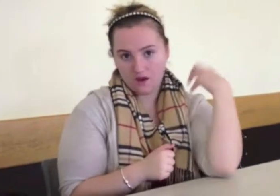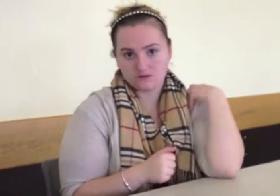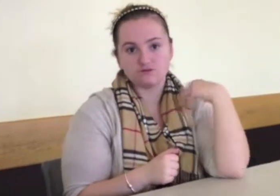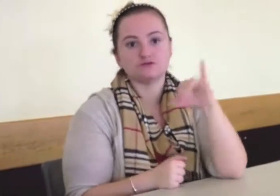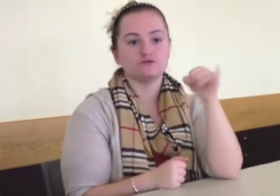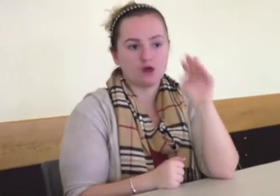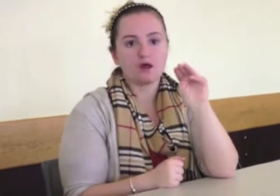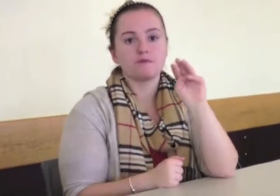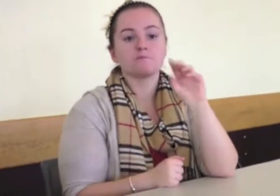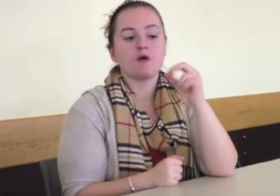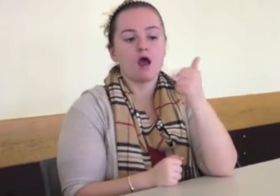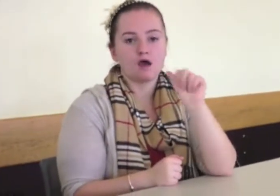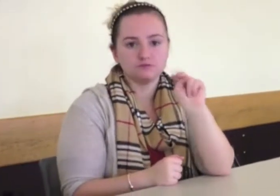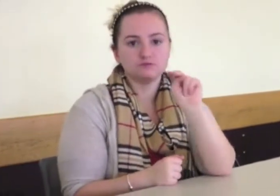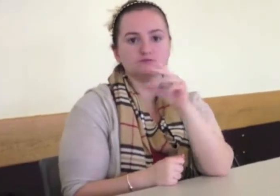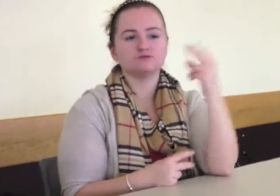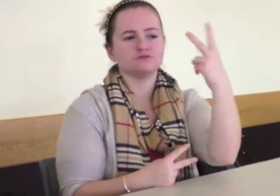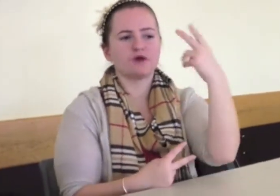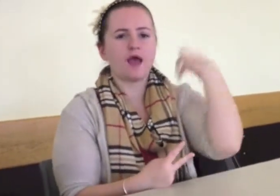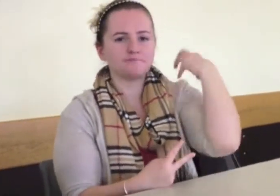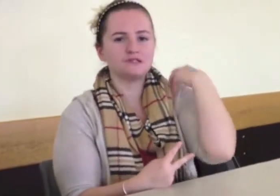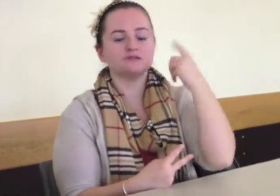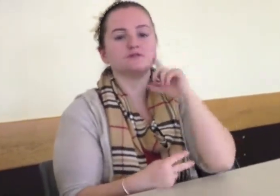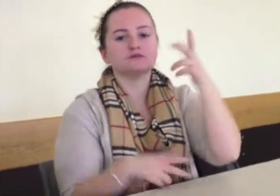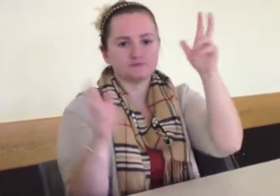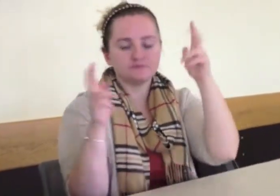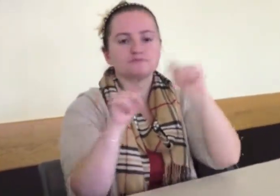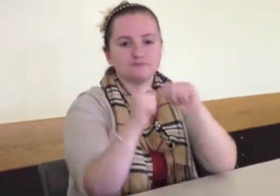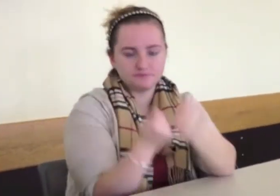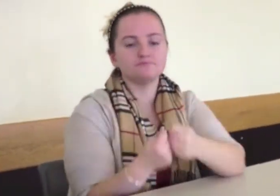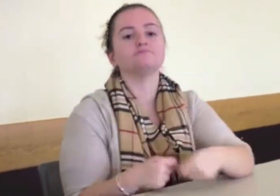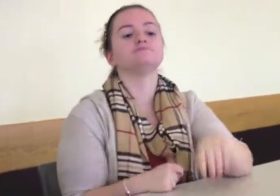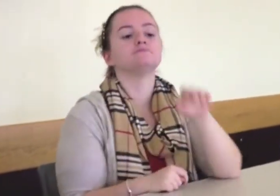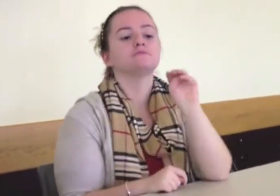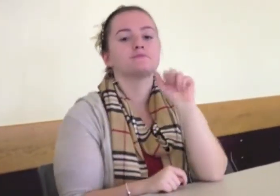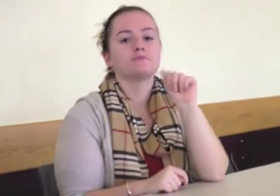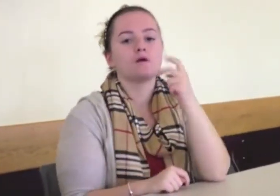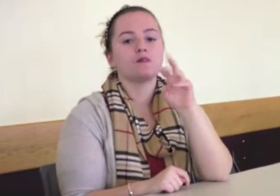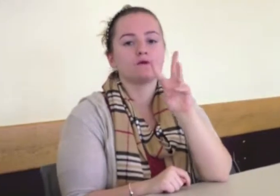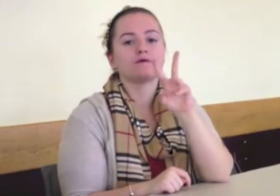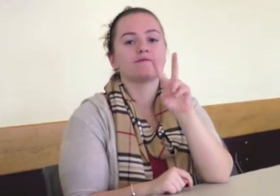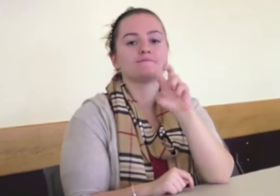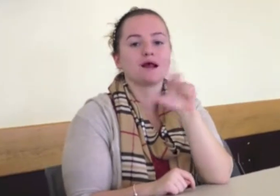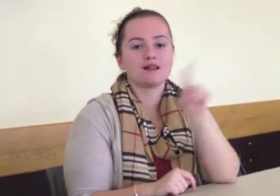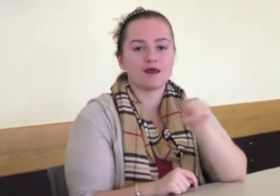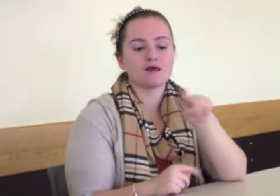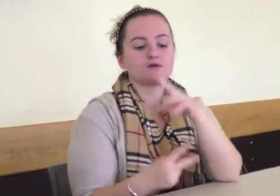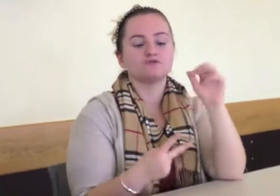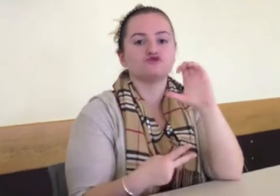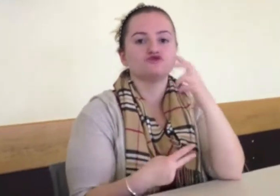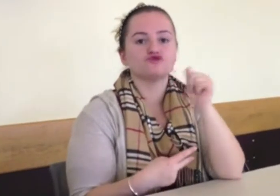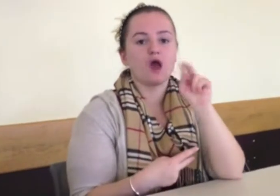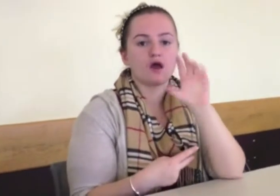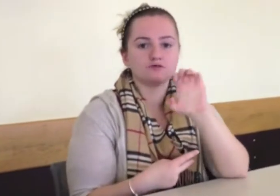our head coach, John Monaghan, and the two captains of the basketball team, Mackie Velez and Chance Morgan.